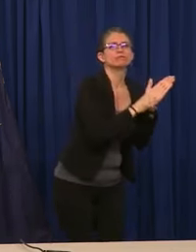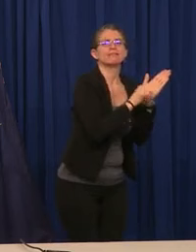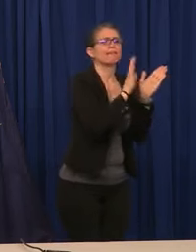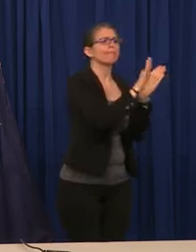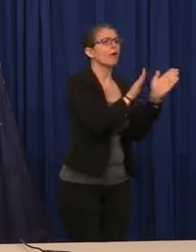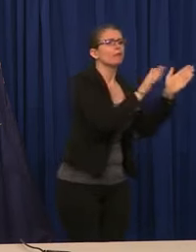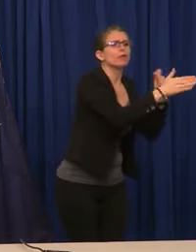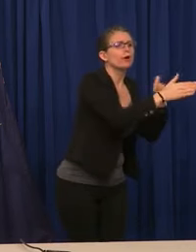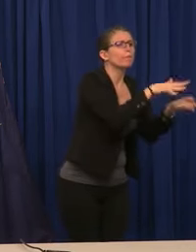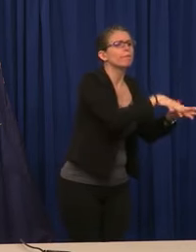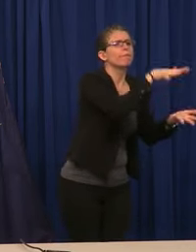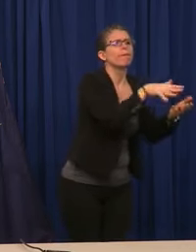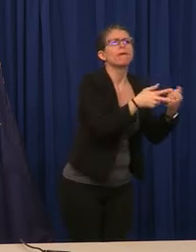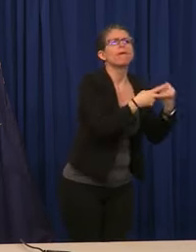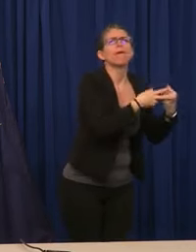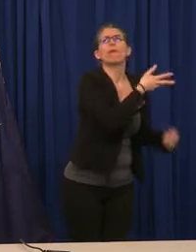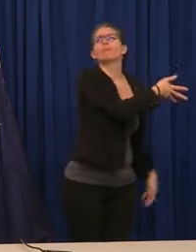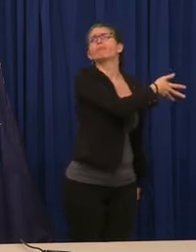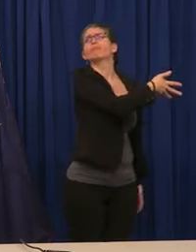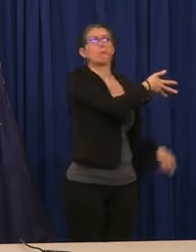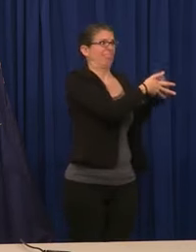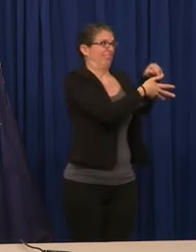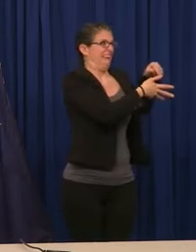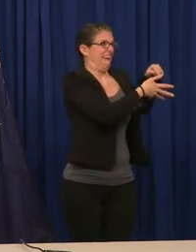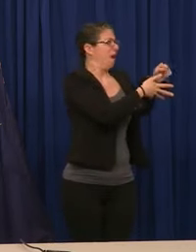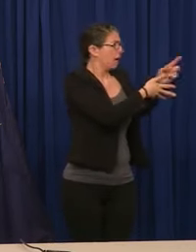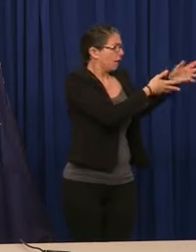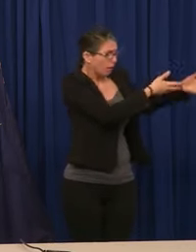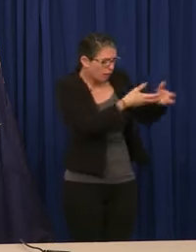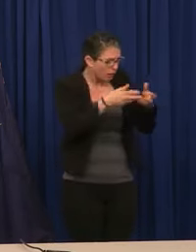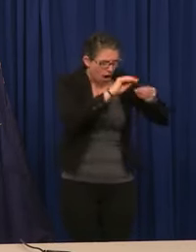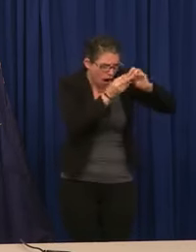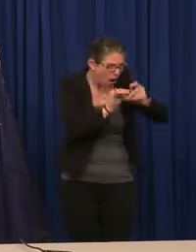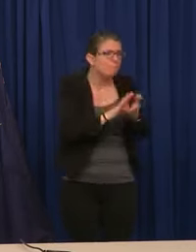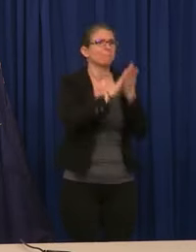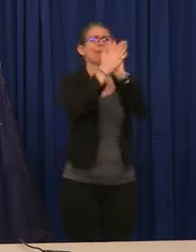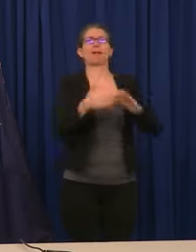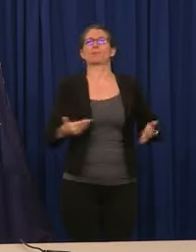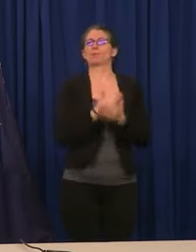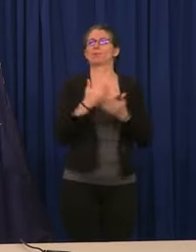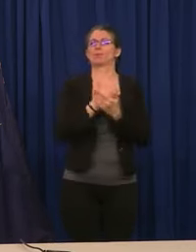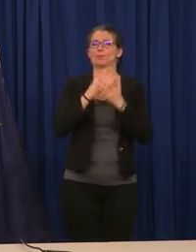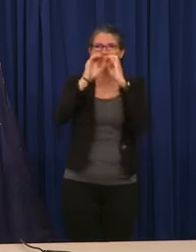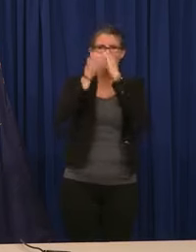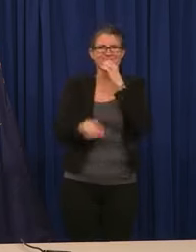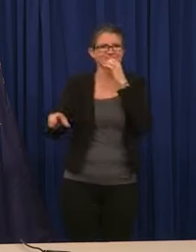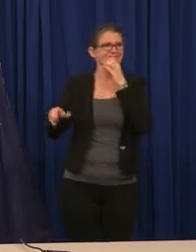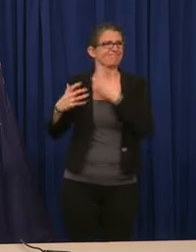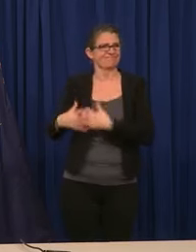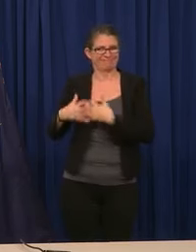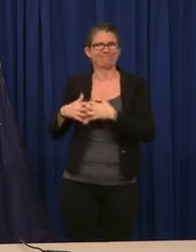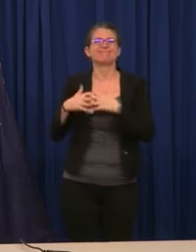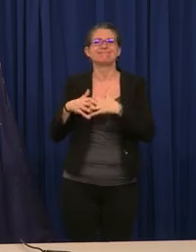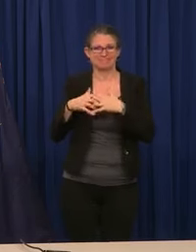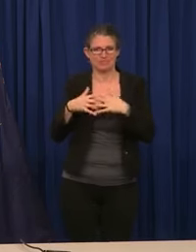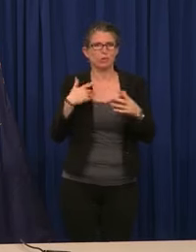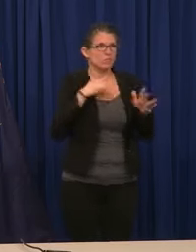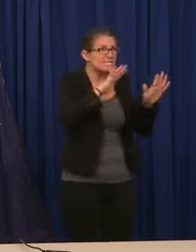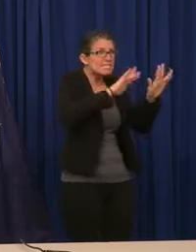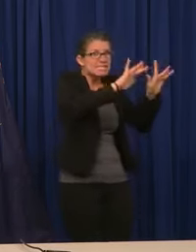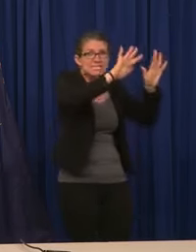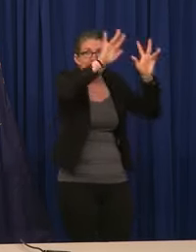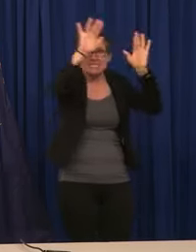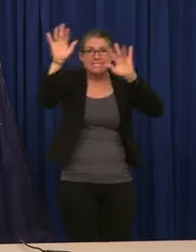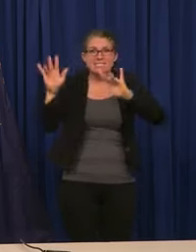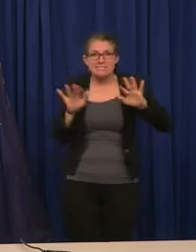hospitals for reporting those numbers to us, as they are vital as we are doing our planning work. So that's one reason the numbers have